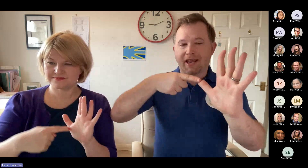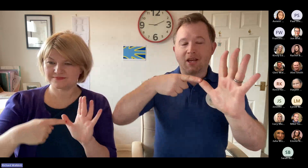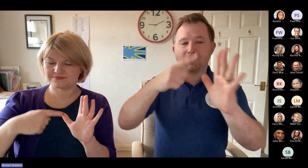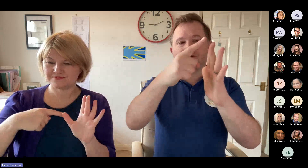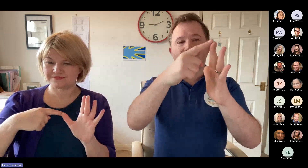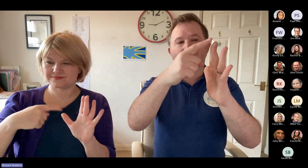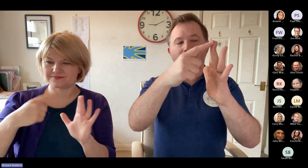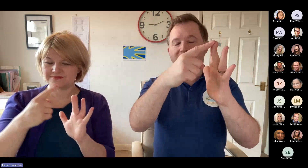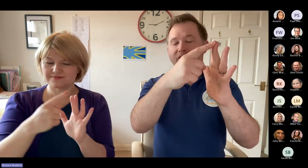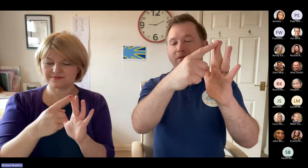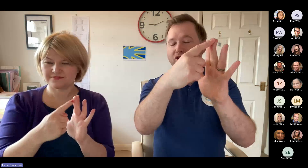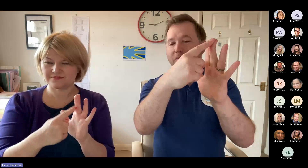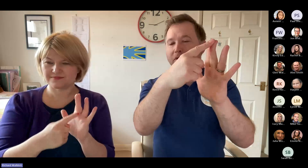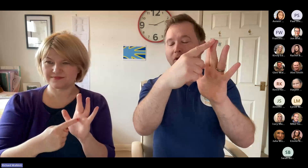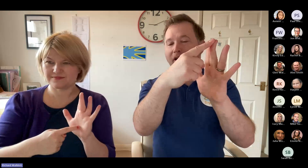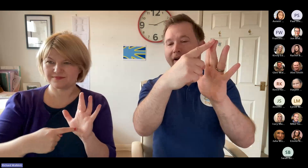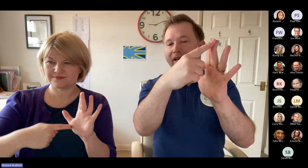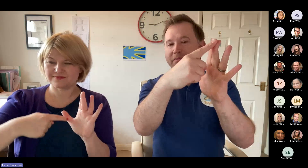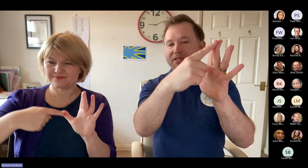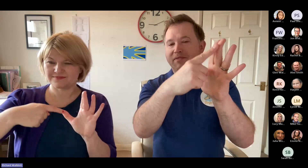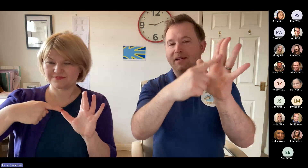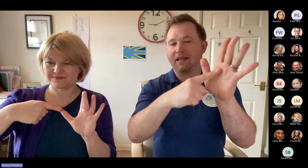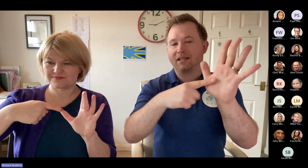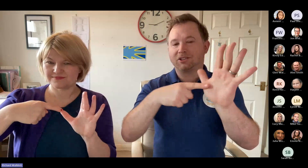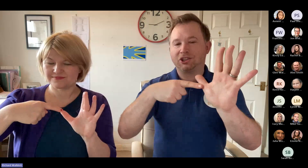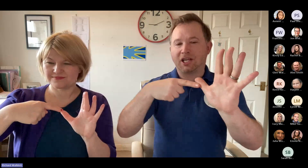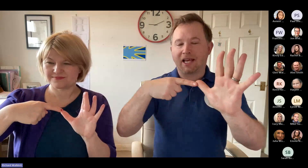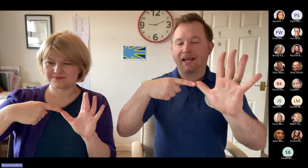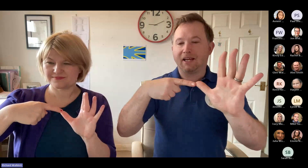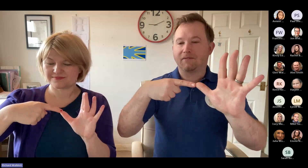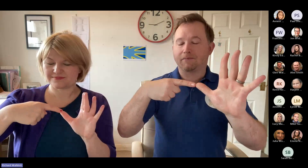J. You just draw your J from the top of your I, your middle finger there. J.